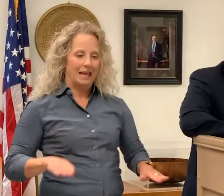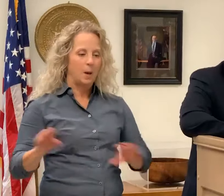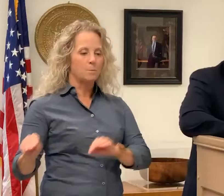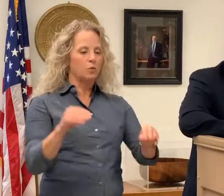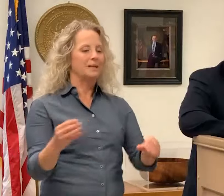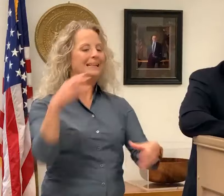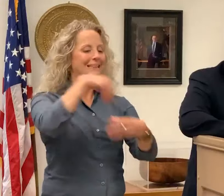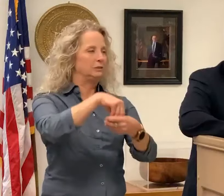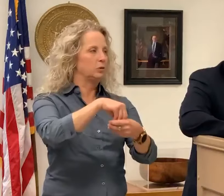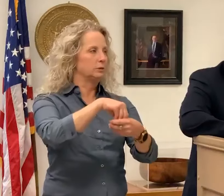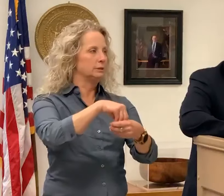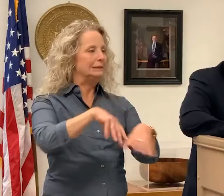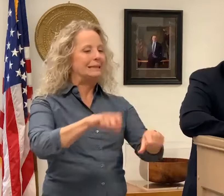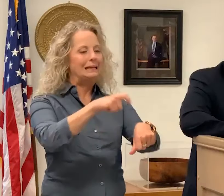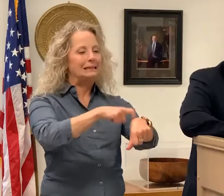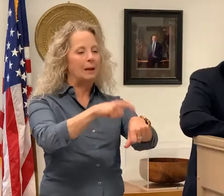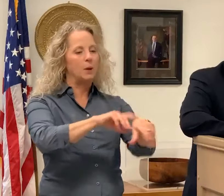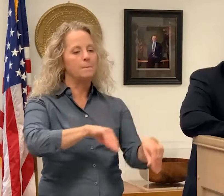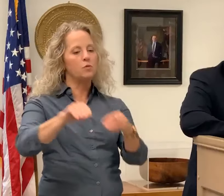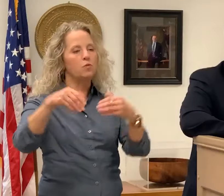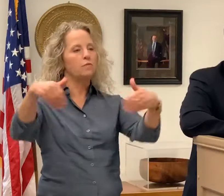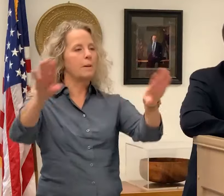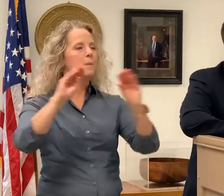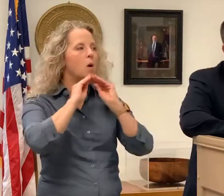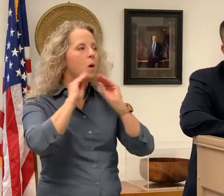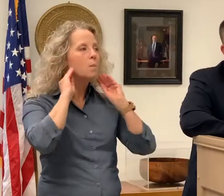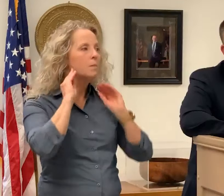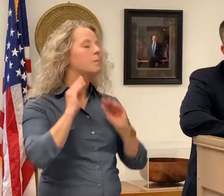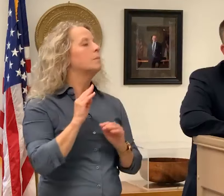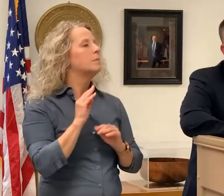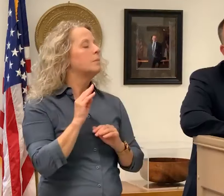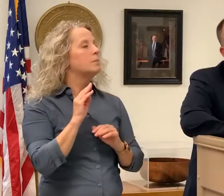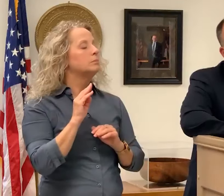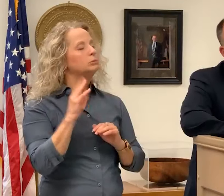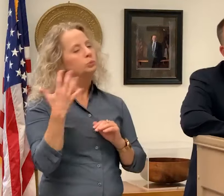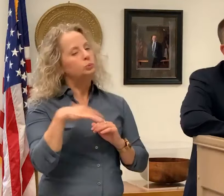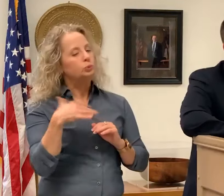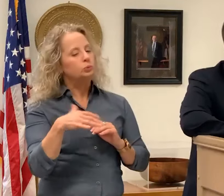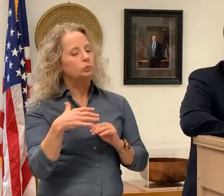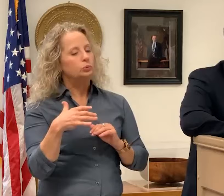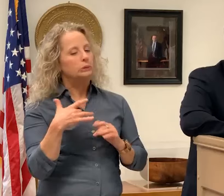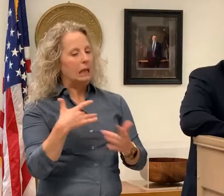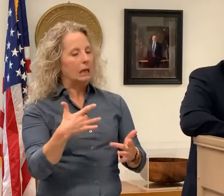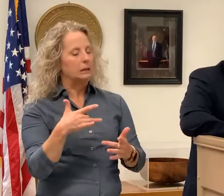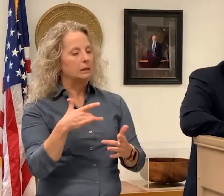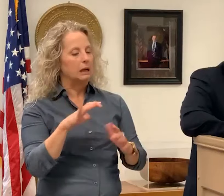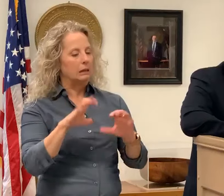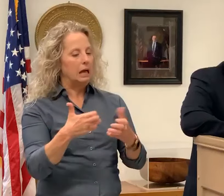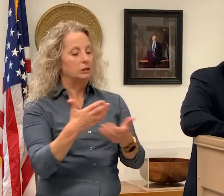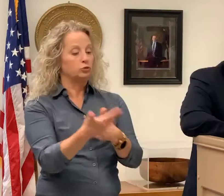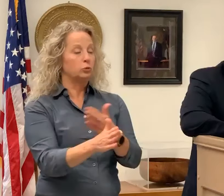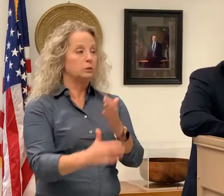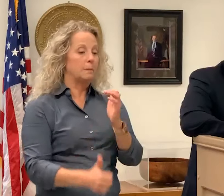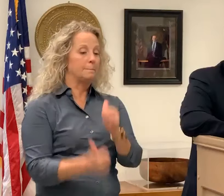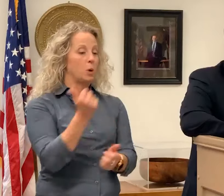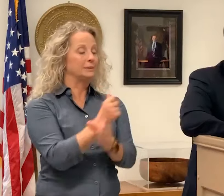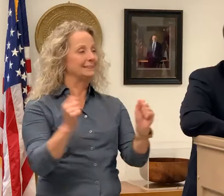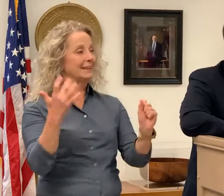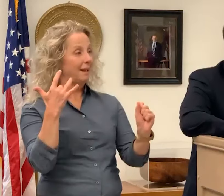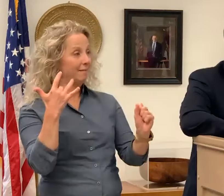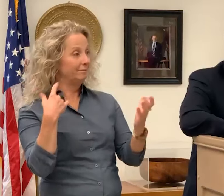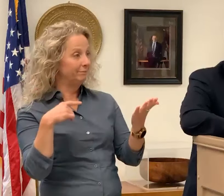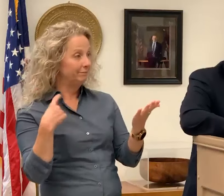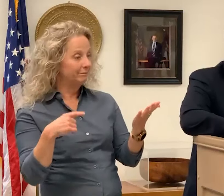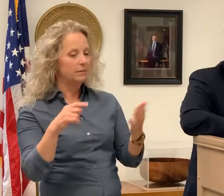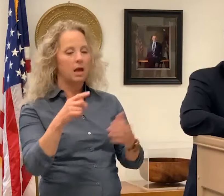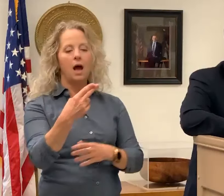indoors and then take time to move them home. One thing I would say is it's very likely that the classrooms are amongst the safest places because